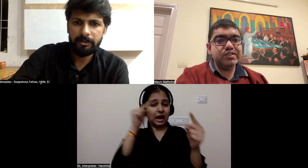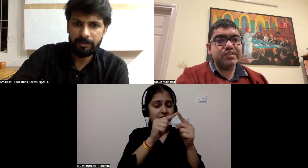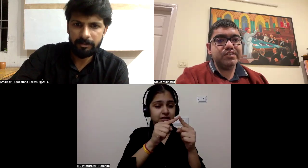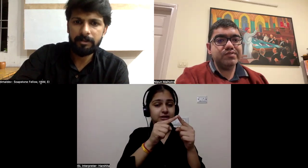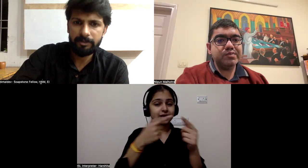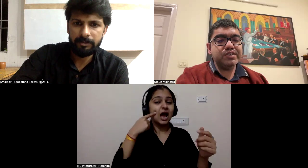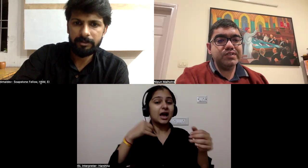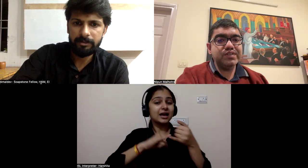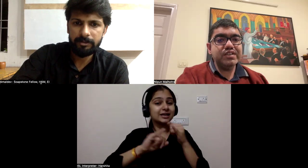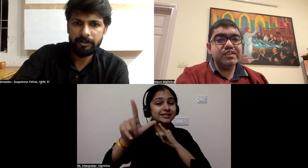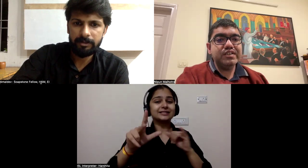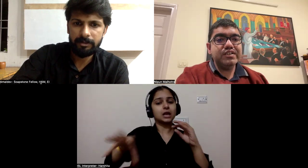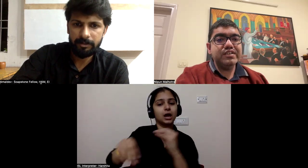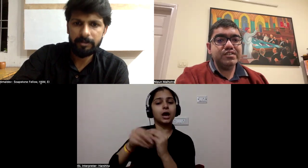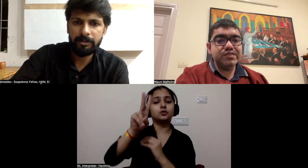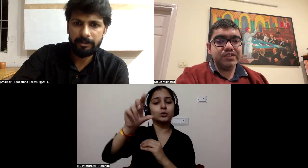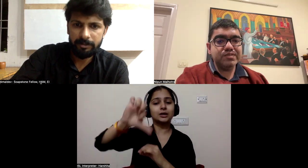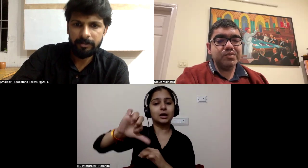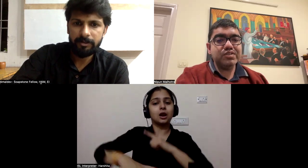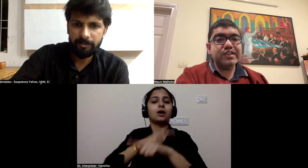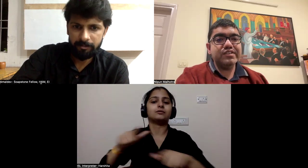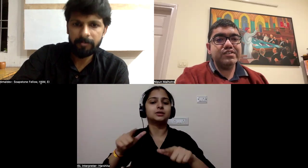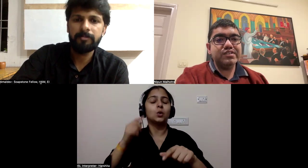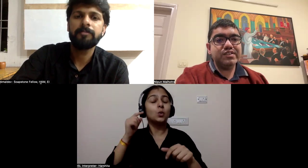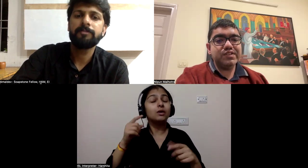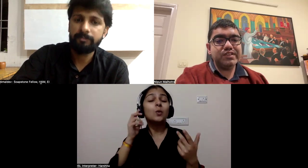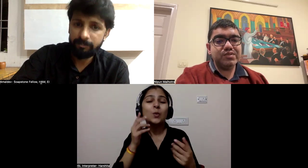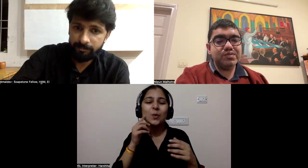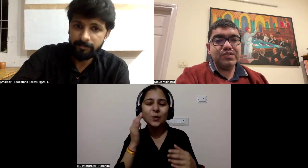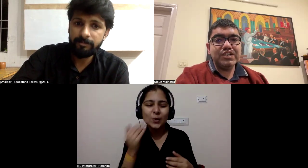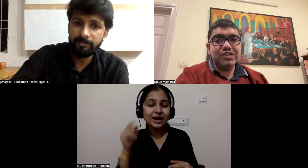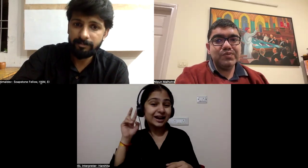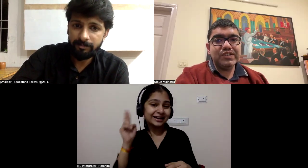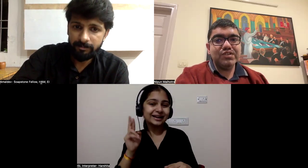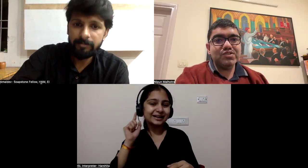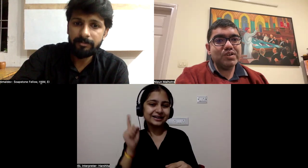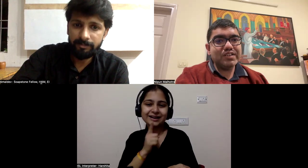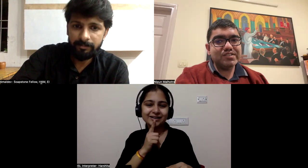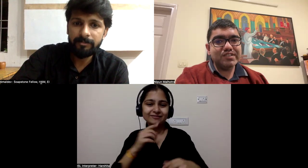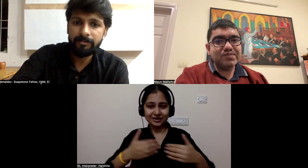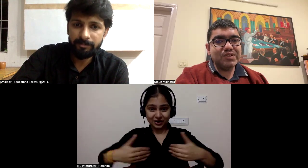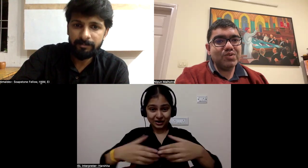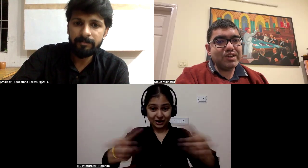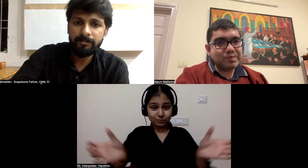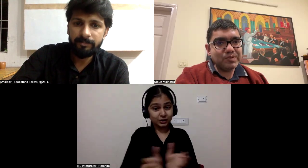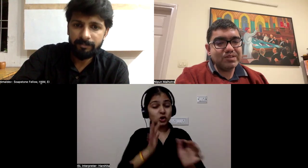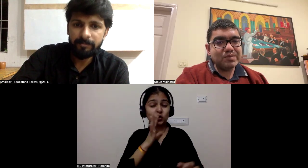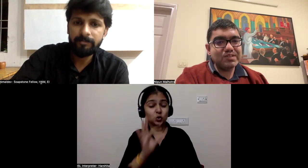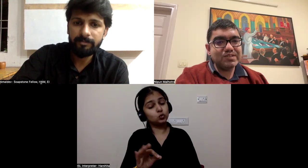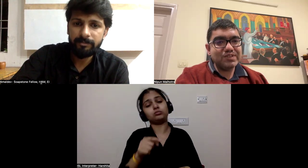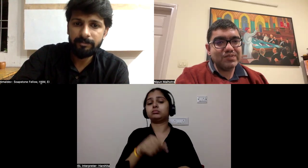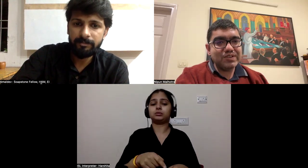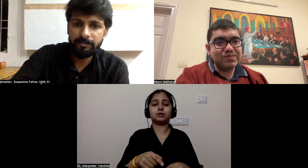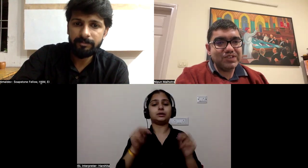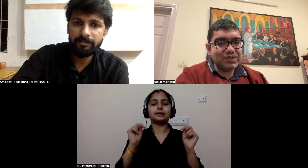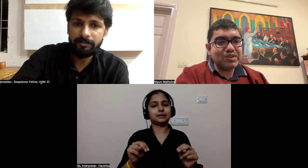Constitution, because I think the deaf community deserves it. Because I really feel that, to be very honest, to a large extent, we all are people with disabilities